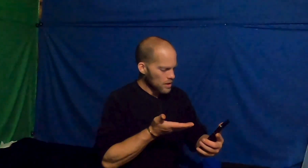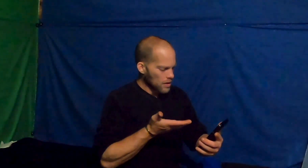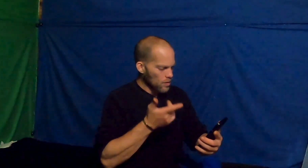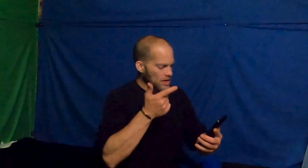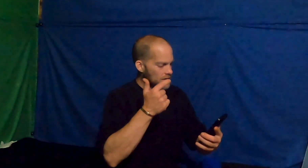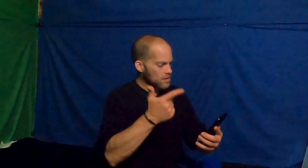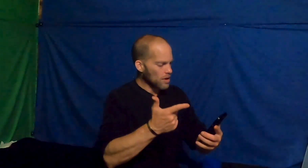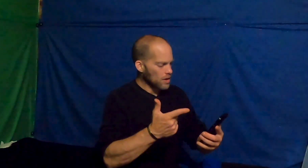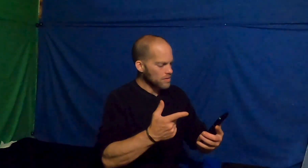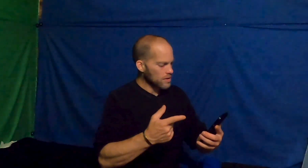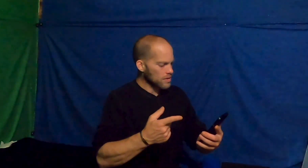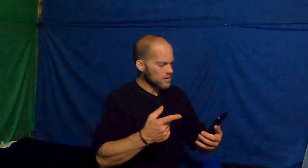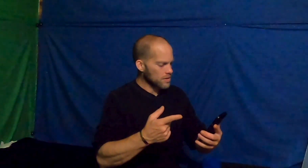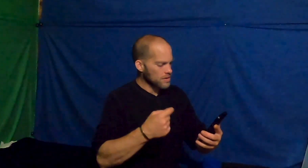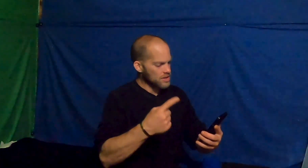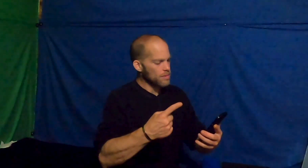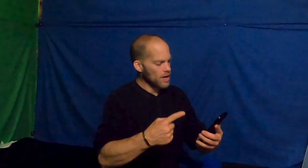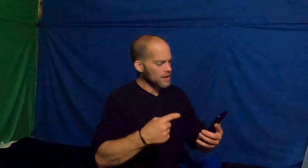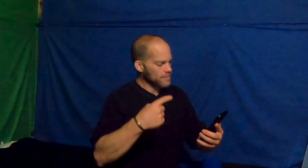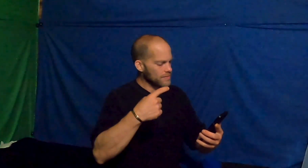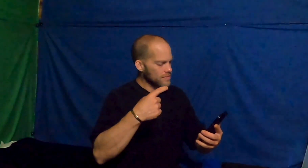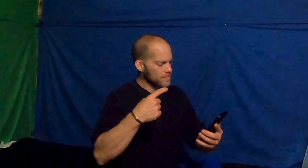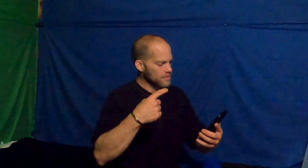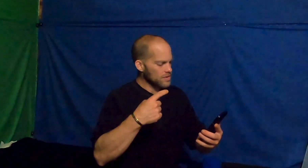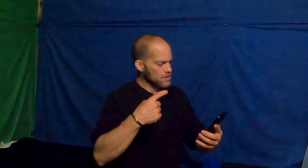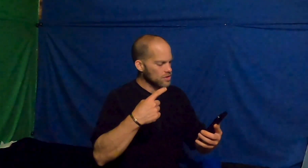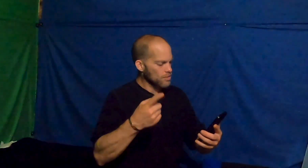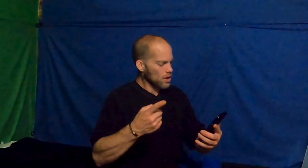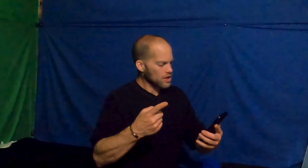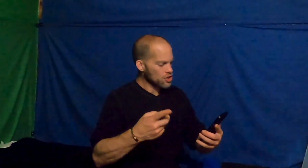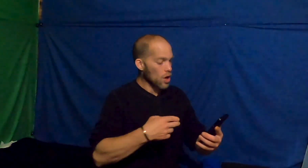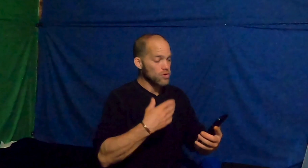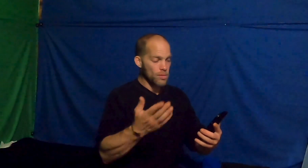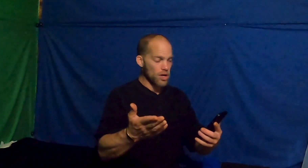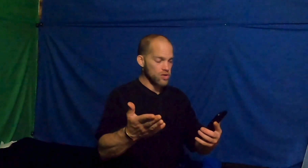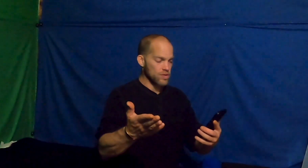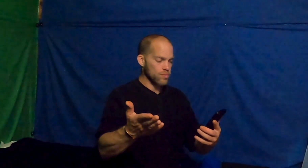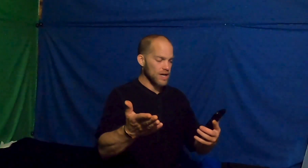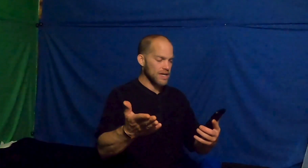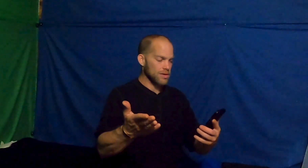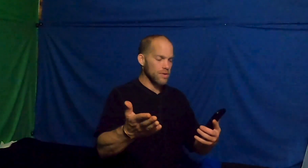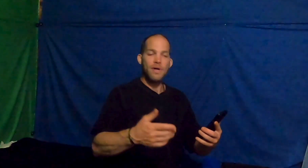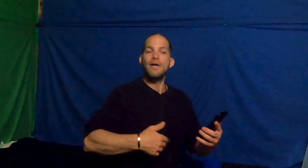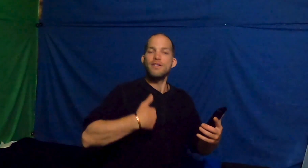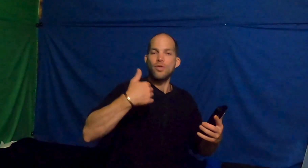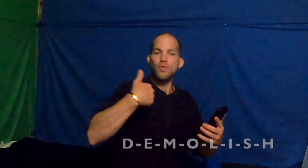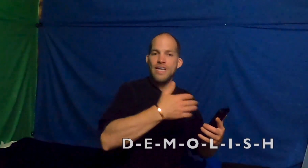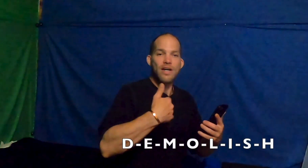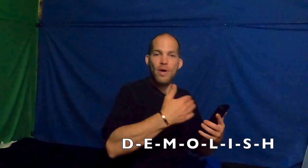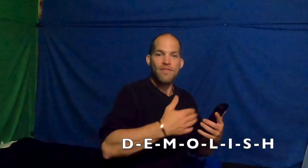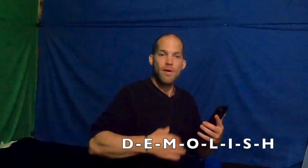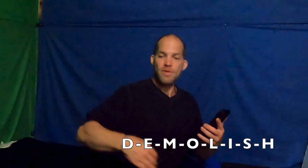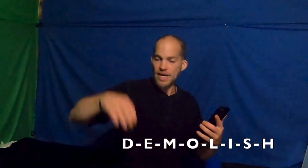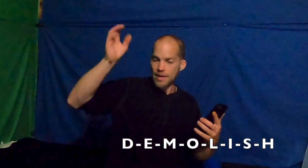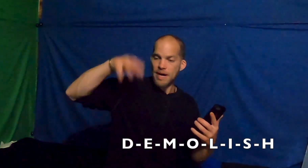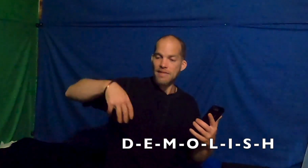We did demonic, demolish. Oh, demolish was one I didn't do. To take away from the